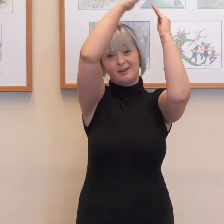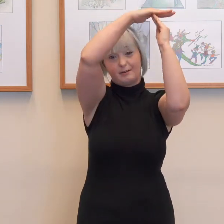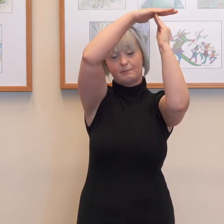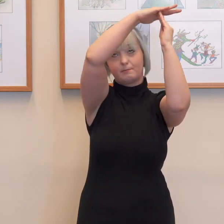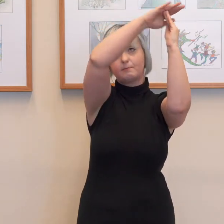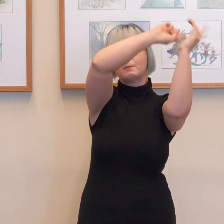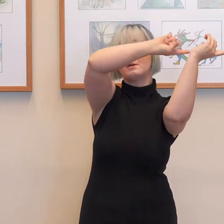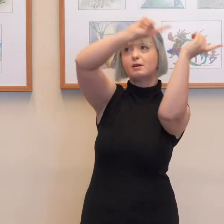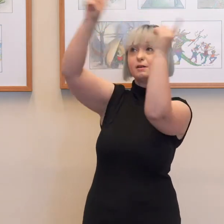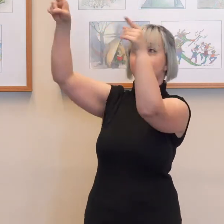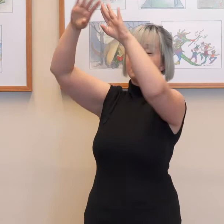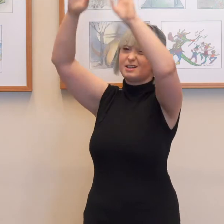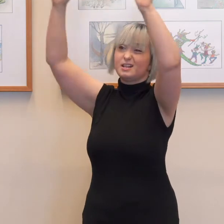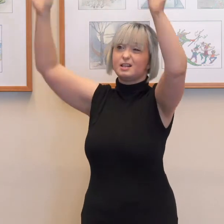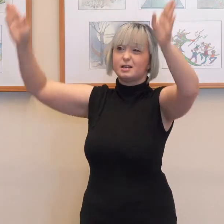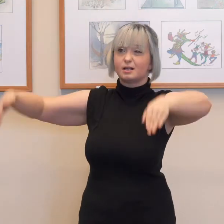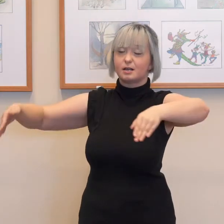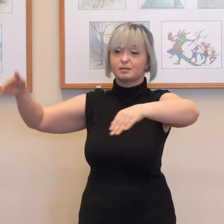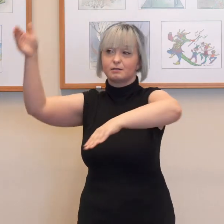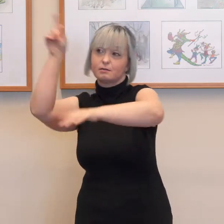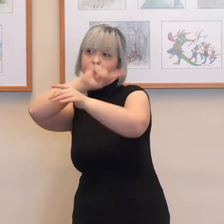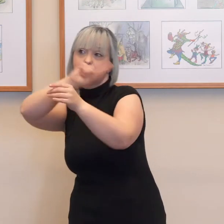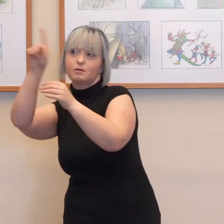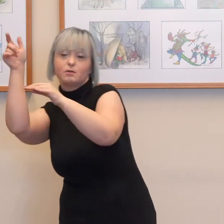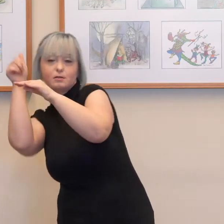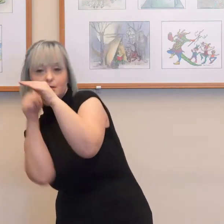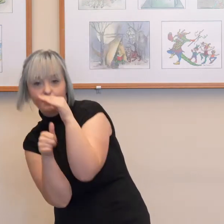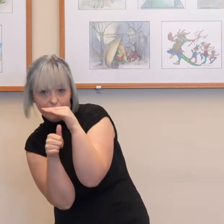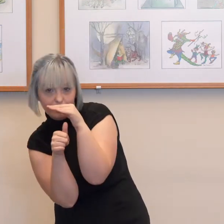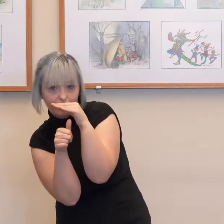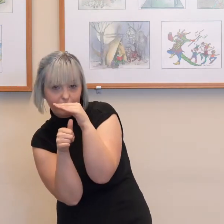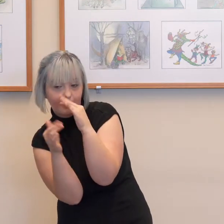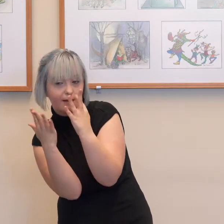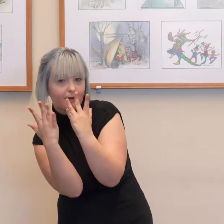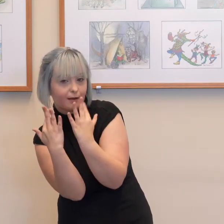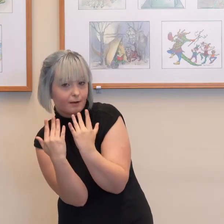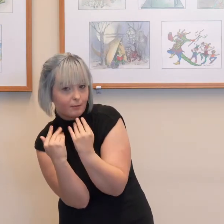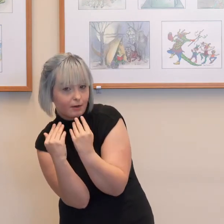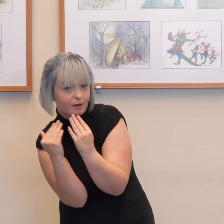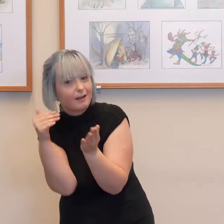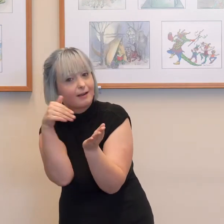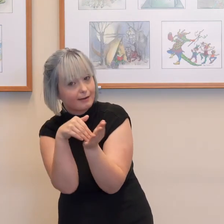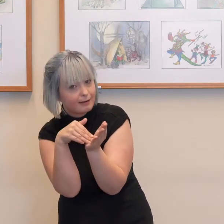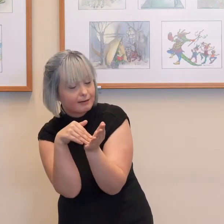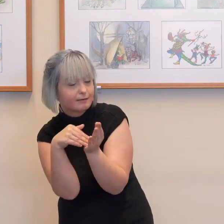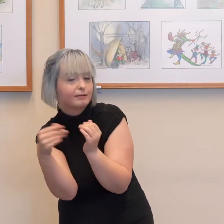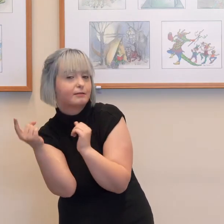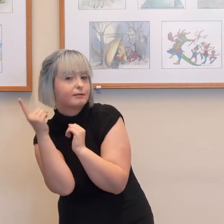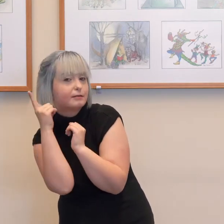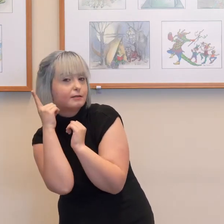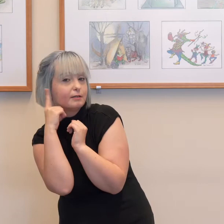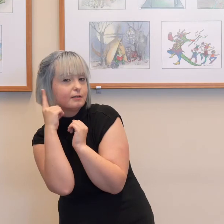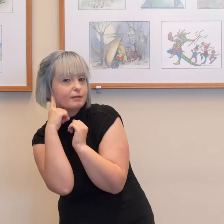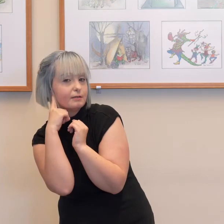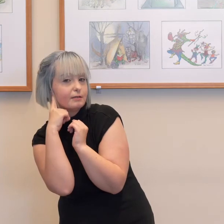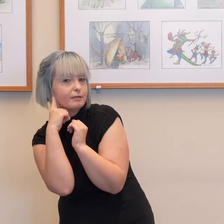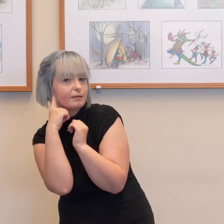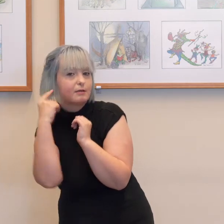beanstalk and went back to the castle. And again he hid and he waited until he heard the